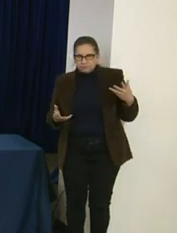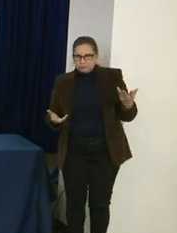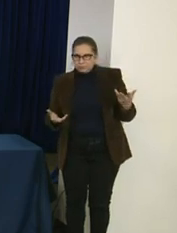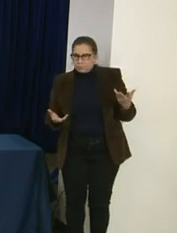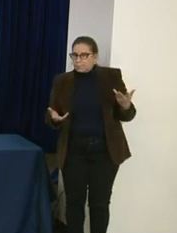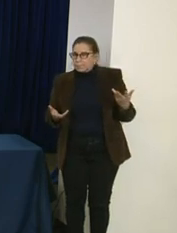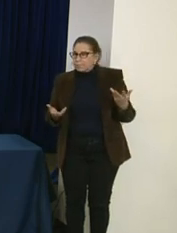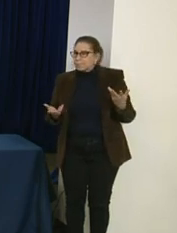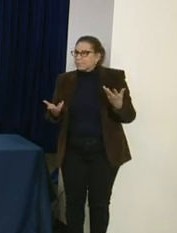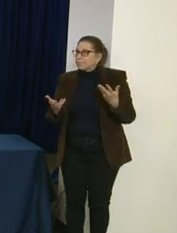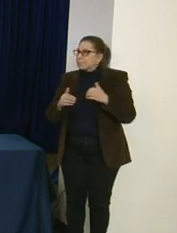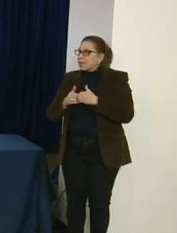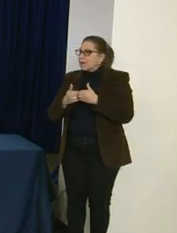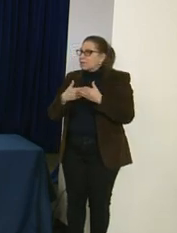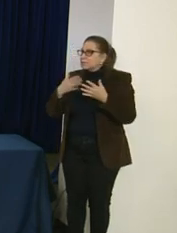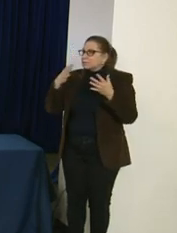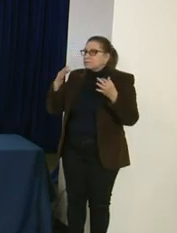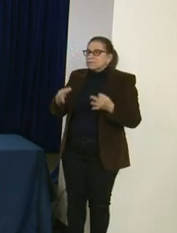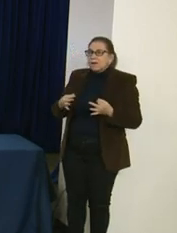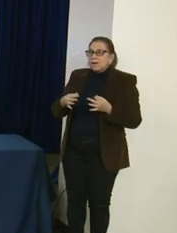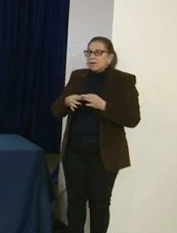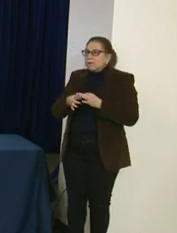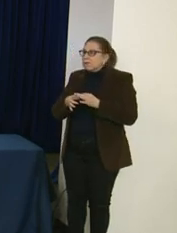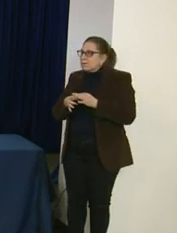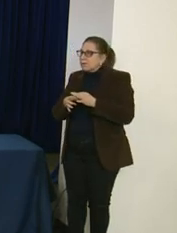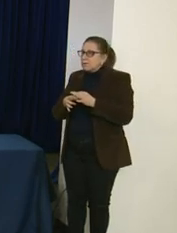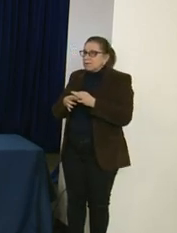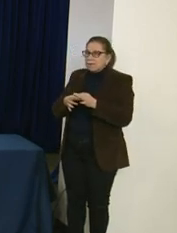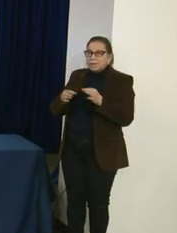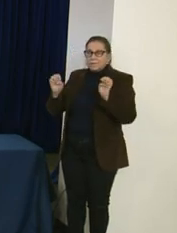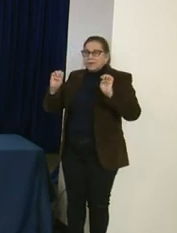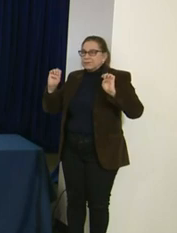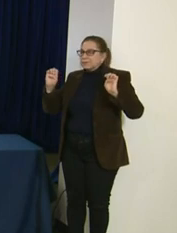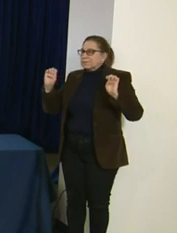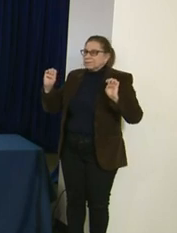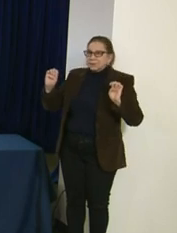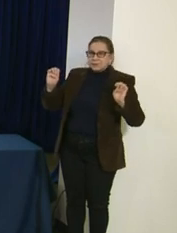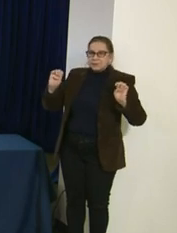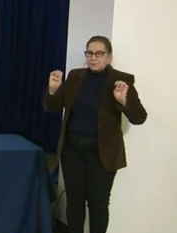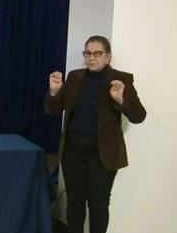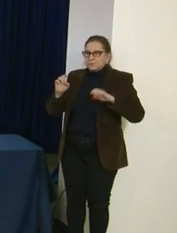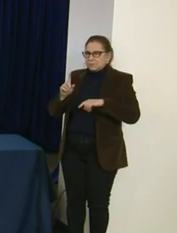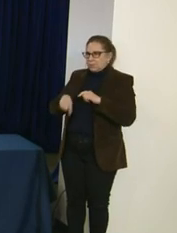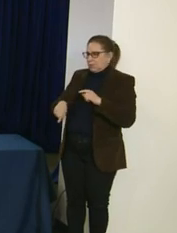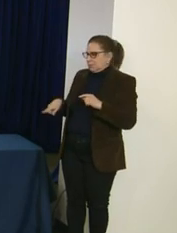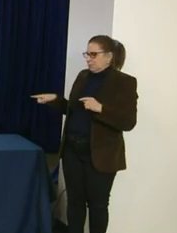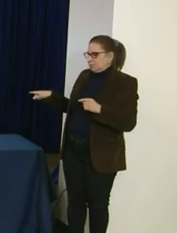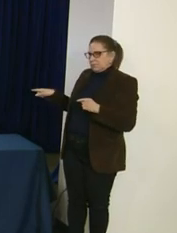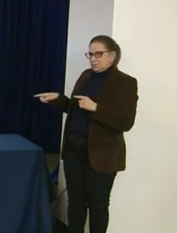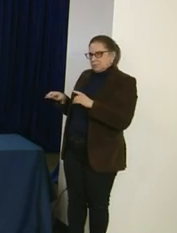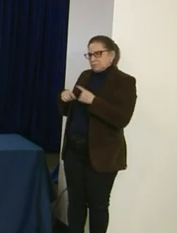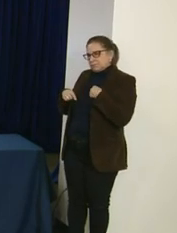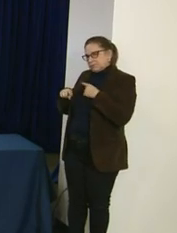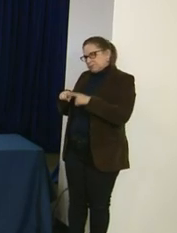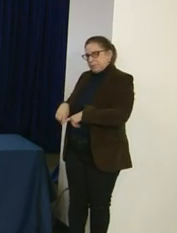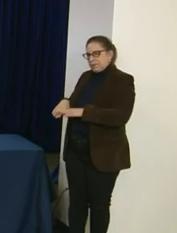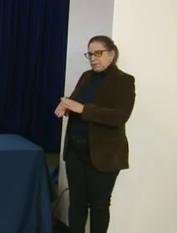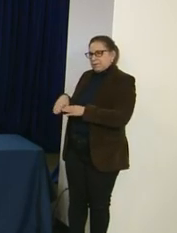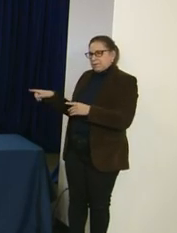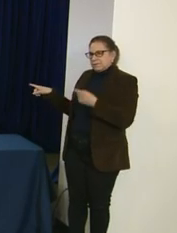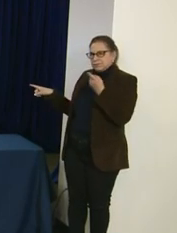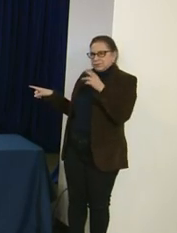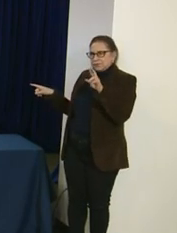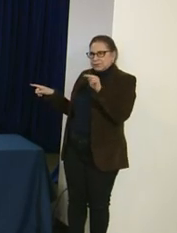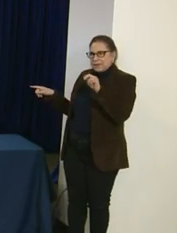emergency is what Dr. Nesbitt and her team see on the ground in the District of Columbia. The rate of